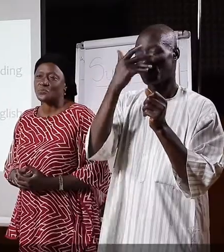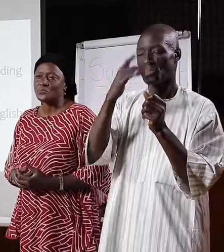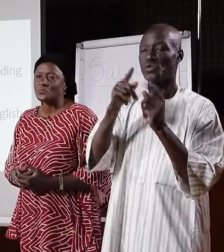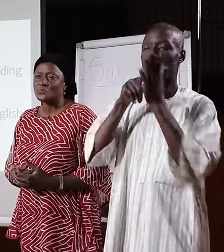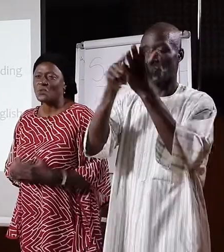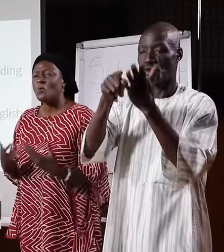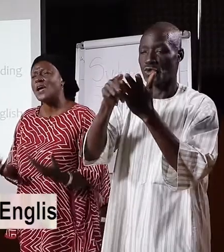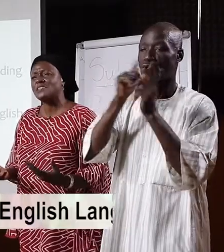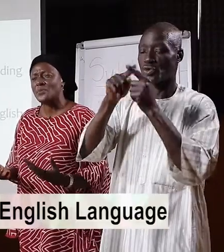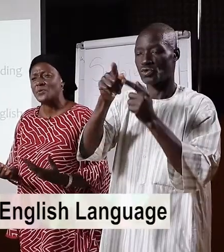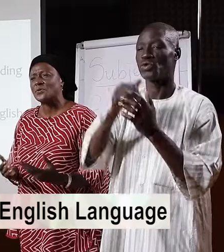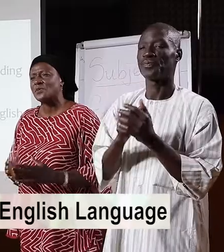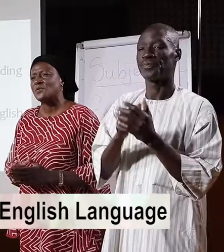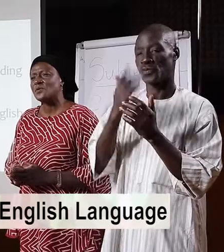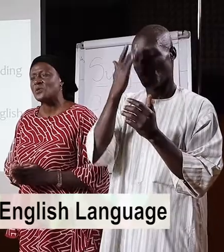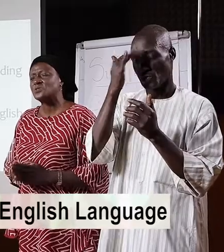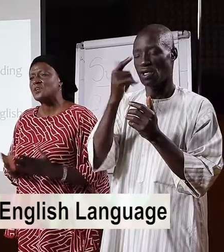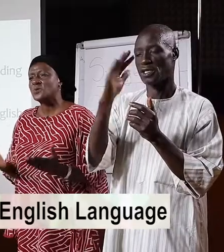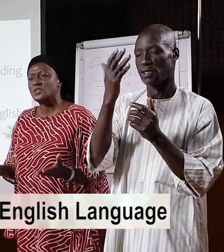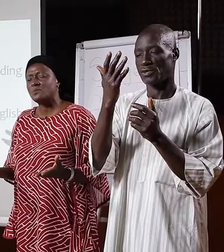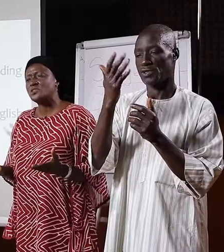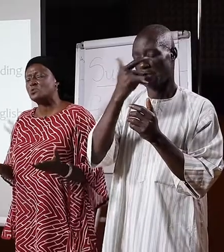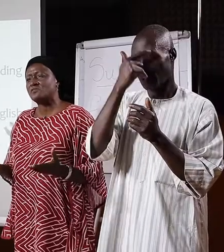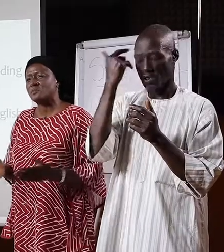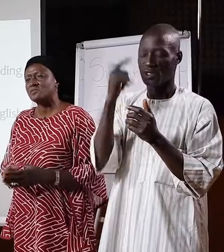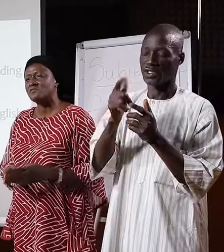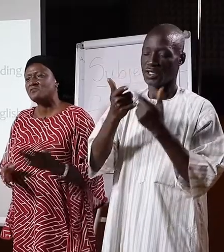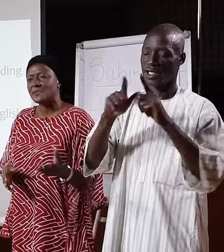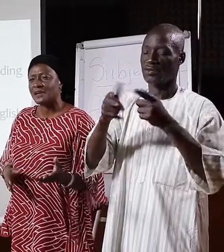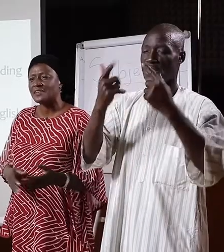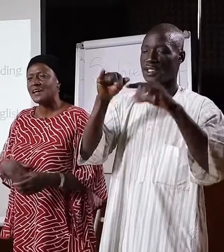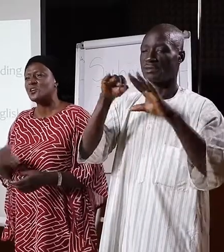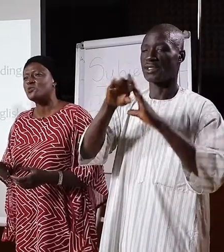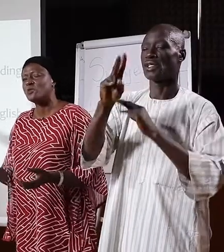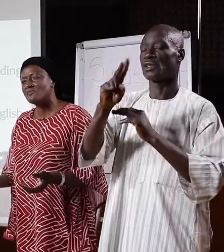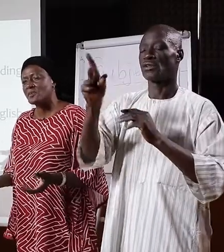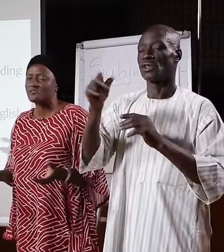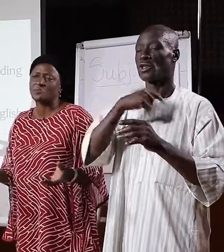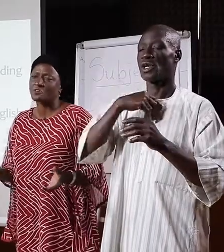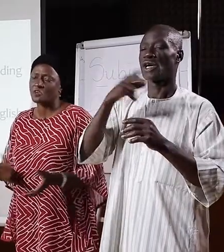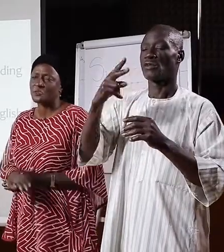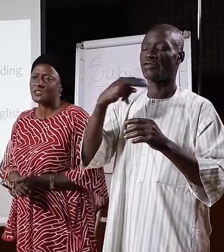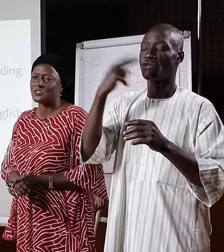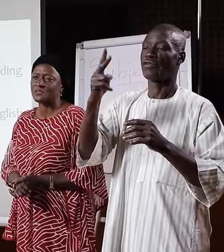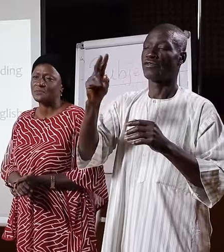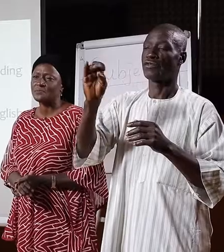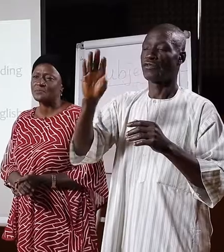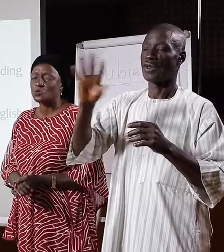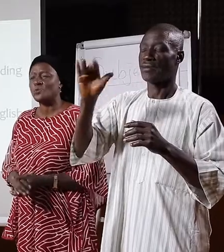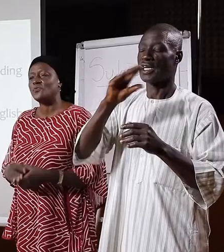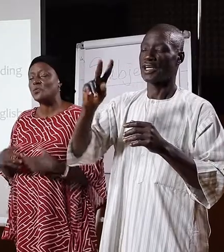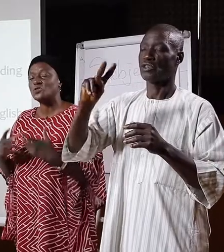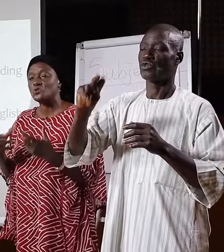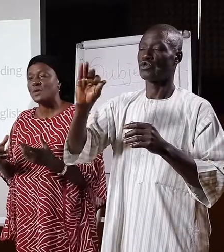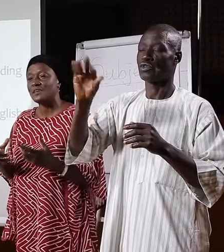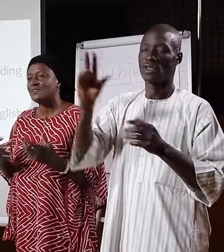you. Why the mirror? Because language comes in 2 forms, verbal and non-verbal forms of communication.